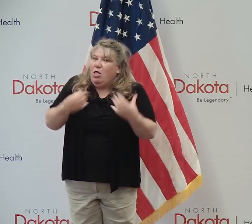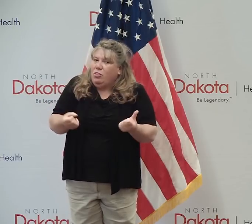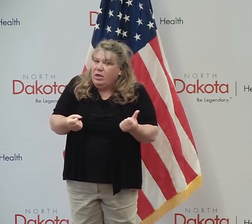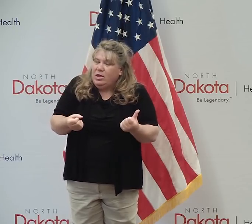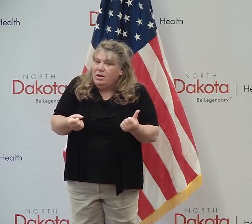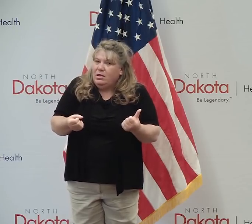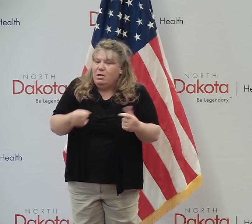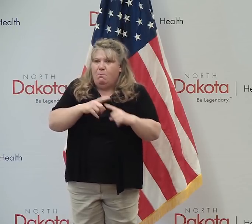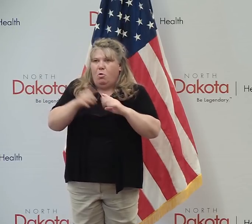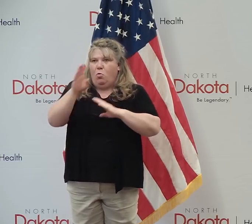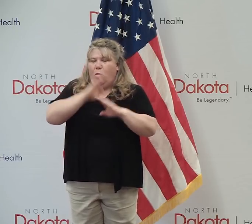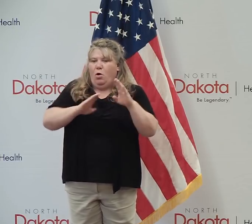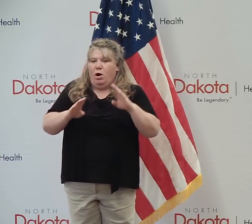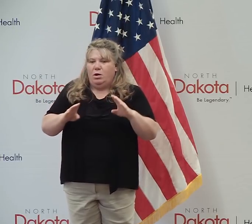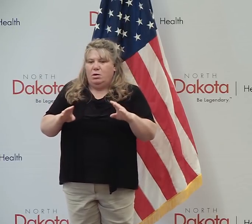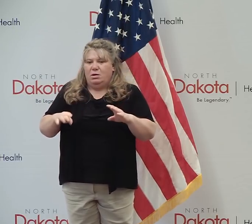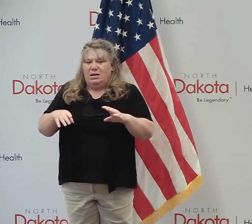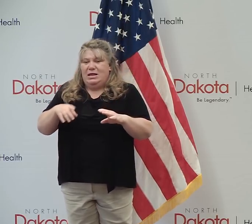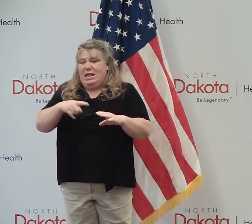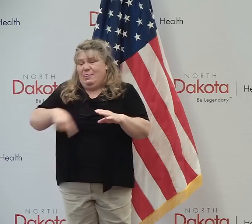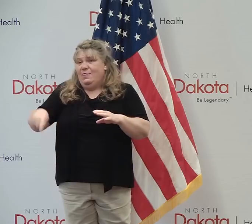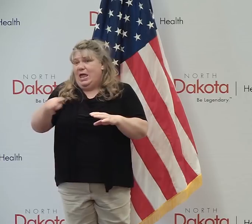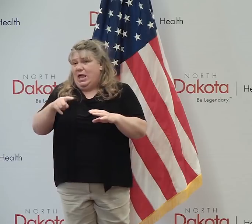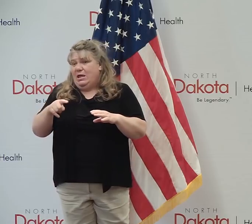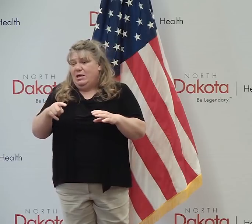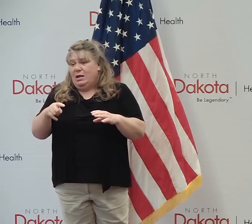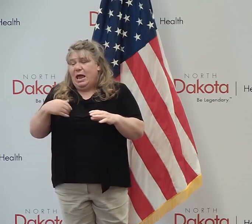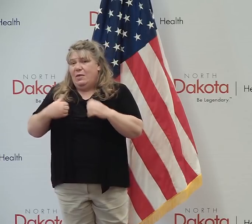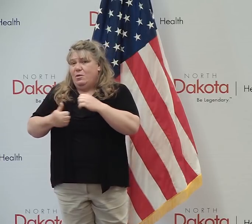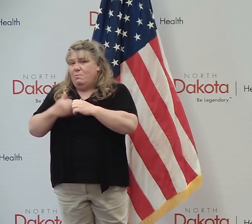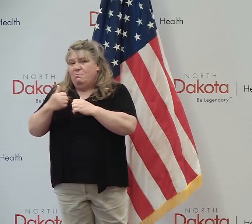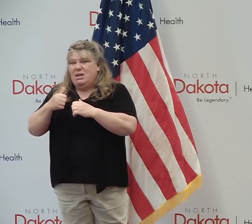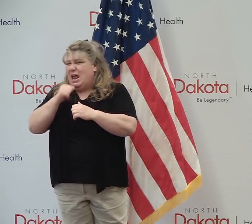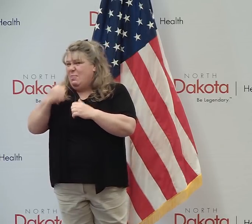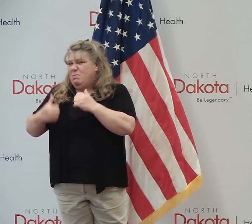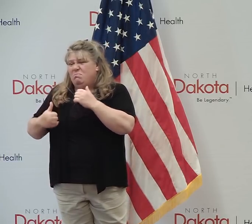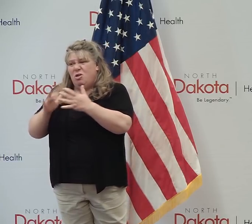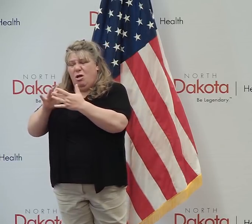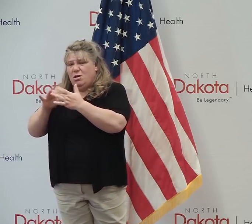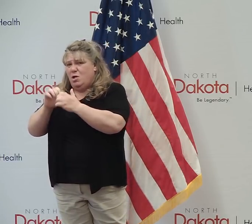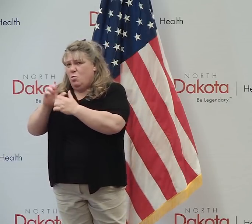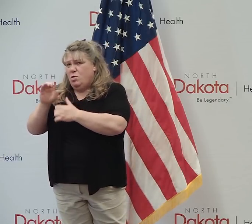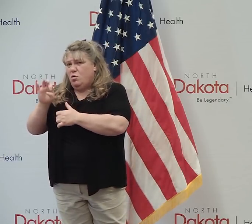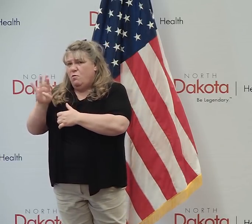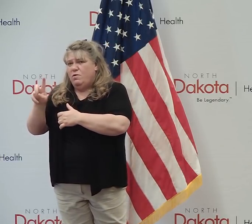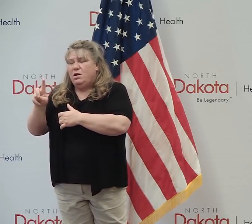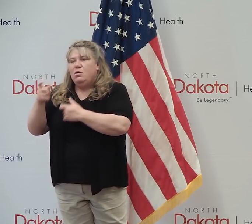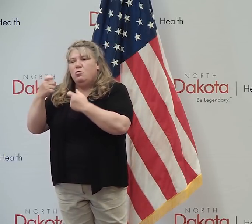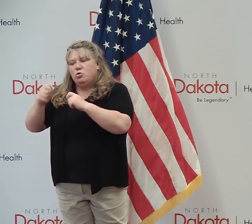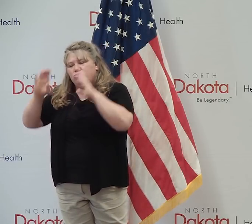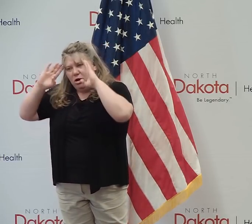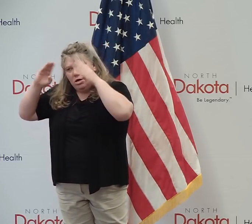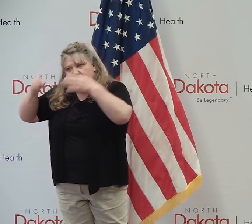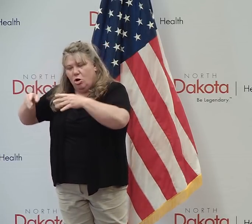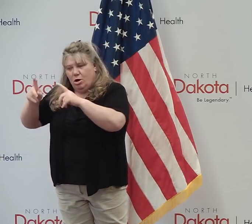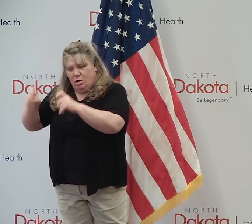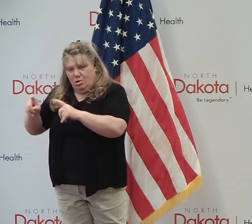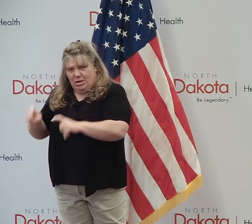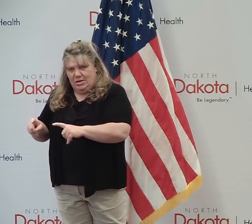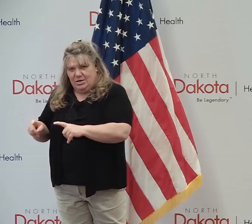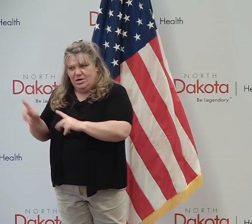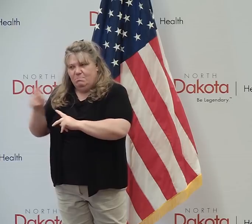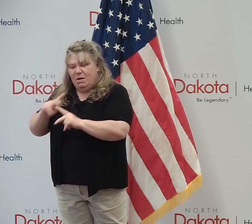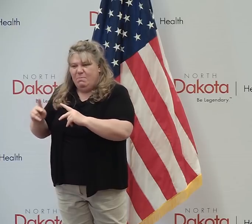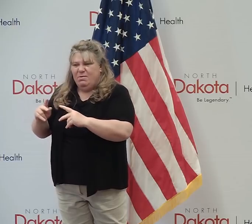vulnerable or the ones that had most contact with it. And so we were, again, trying to be more targeted in our testing. And of course, we